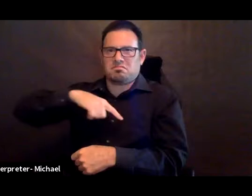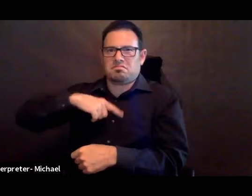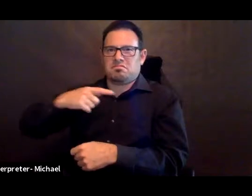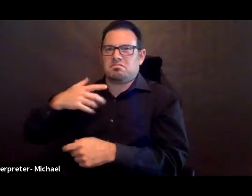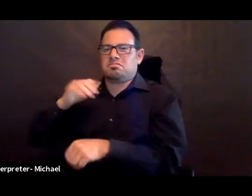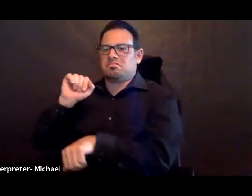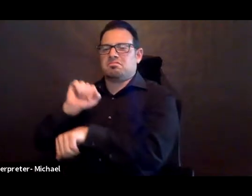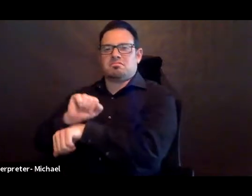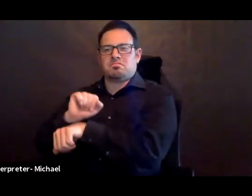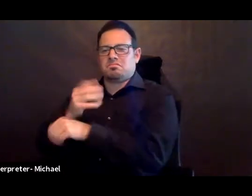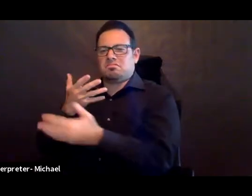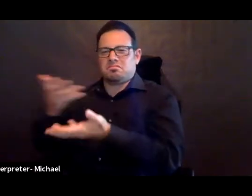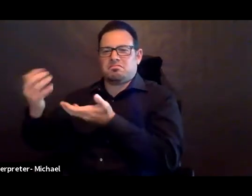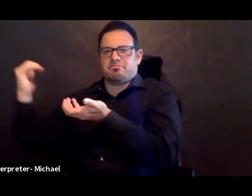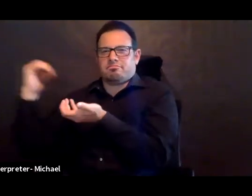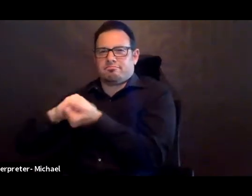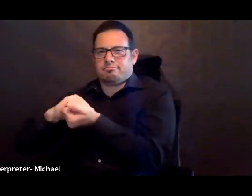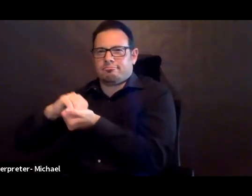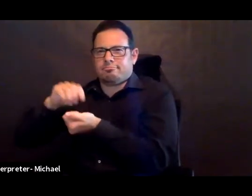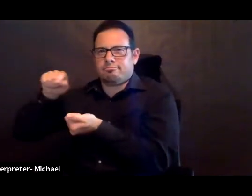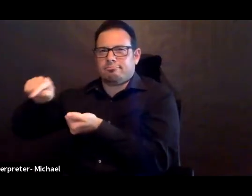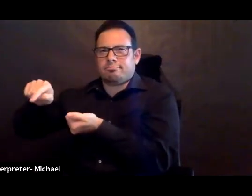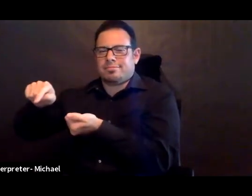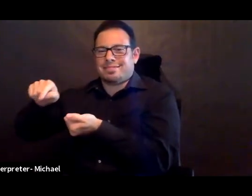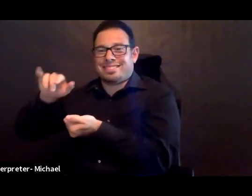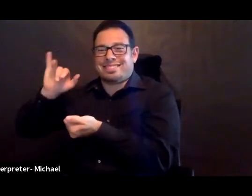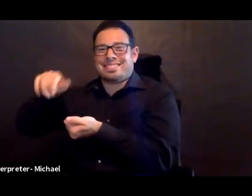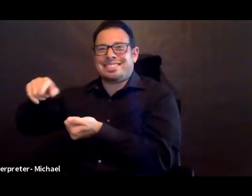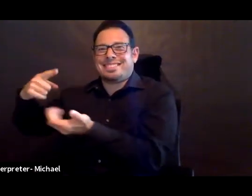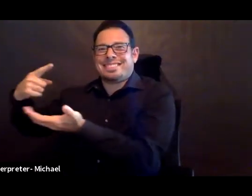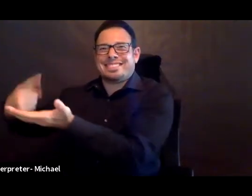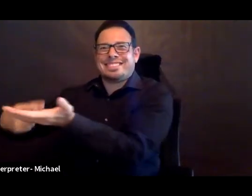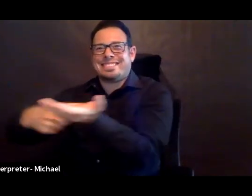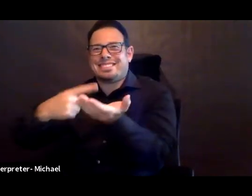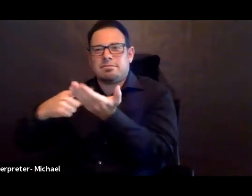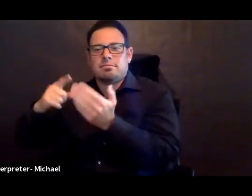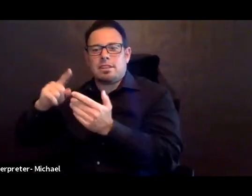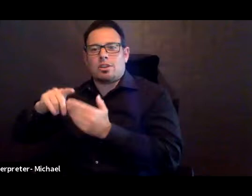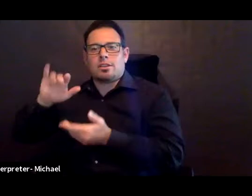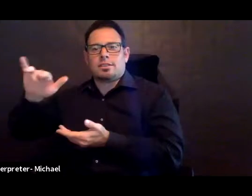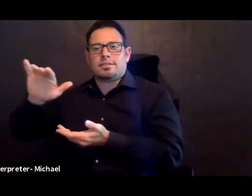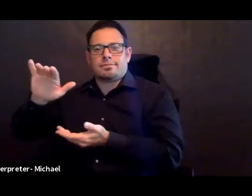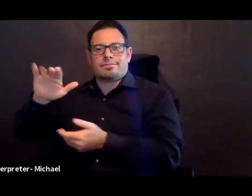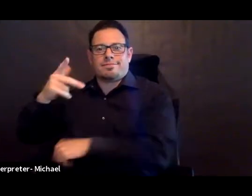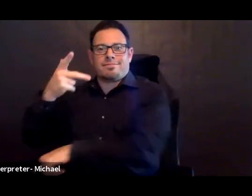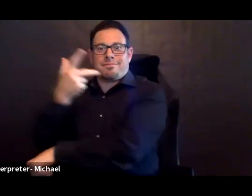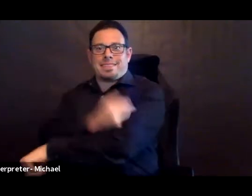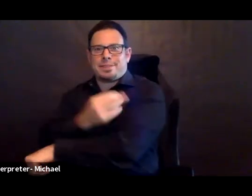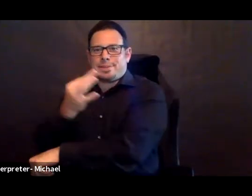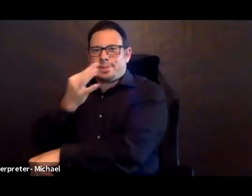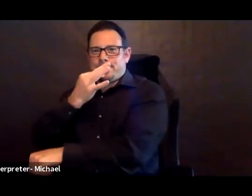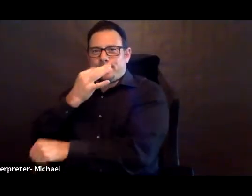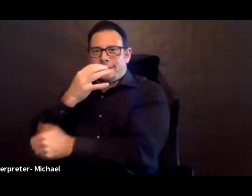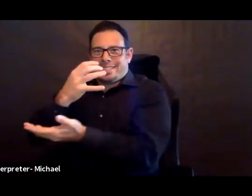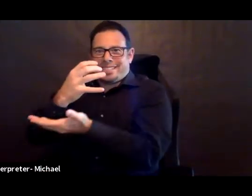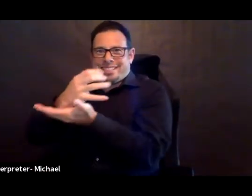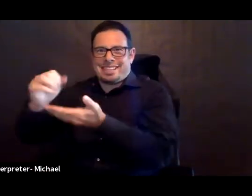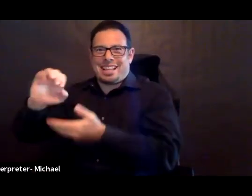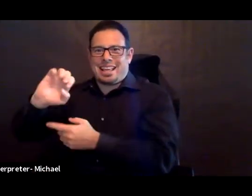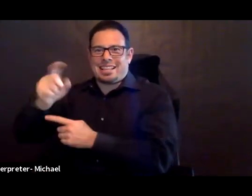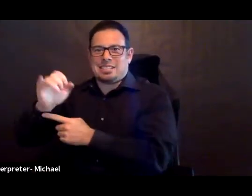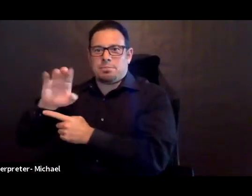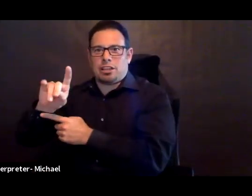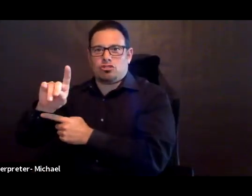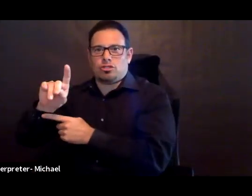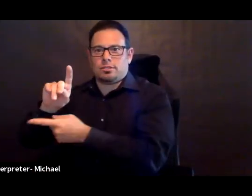works really hard and is in constant communication with lots of providers to, essentially move product